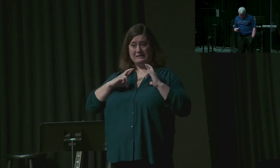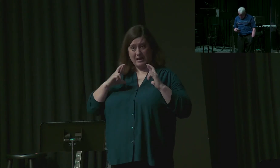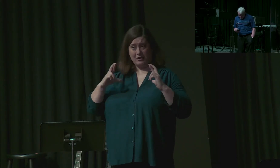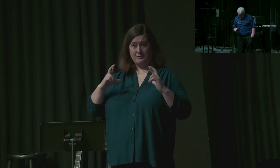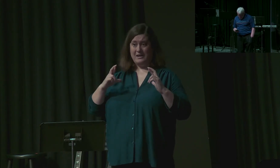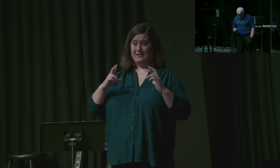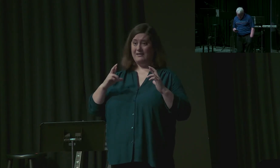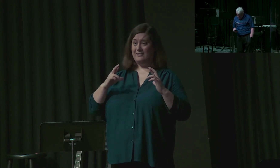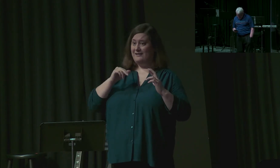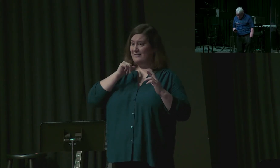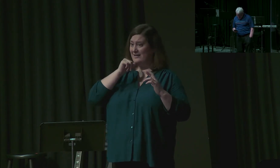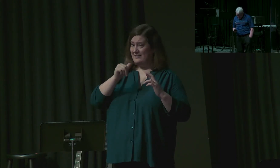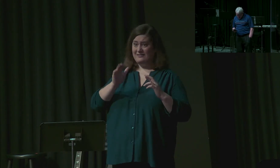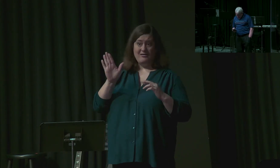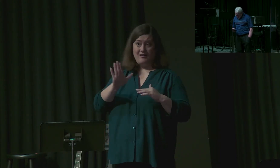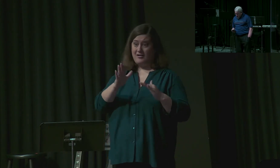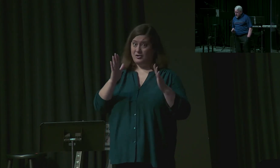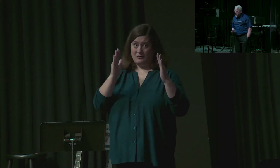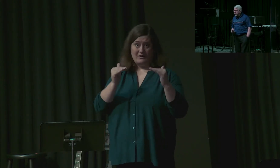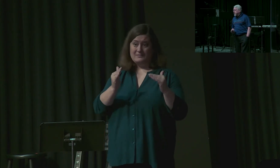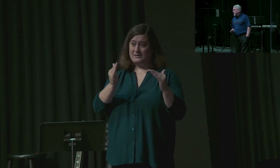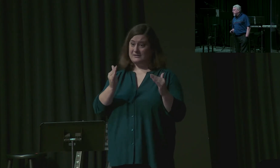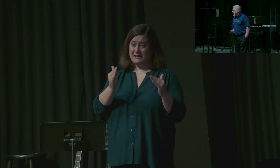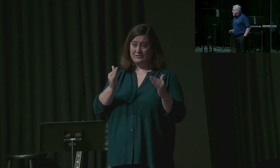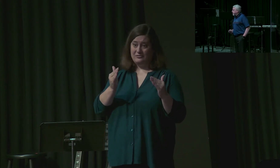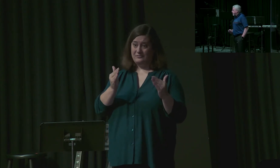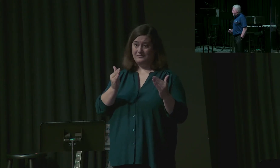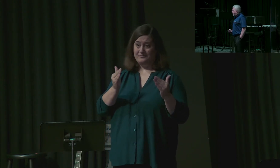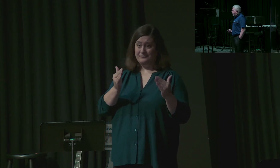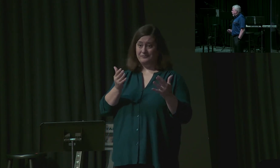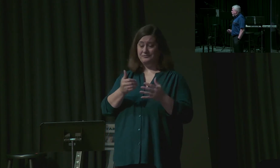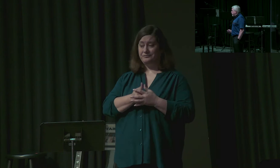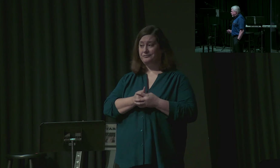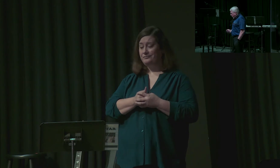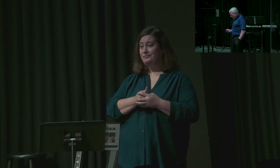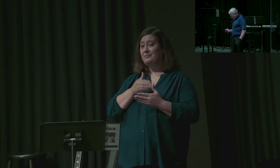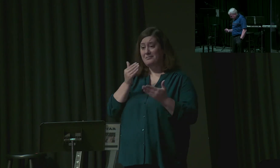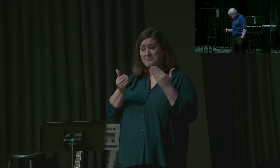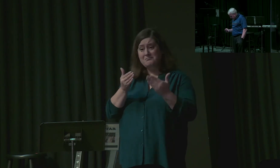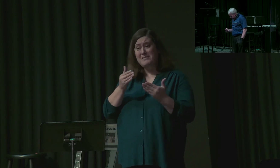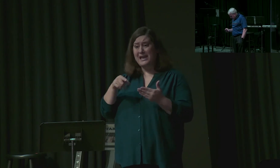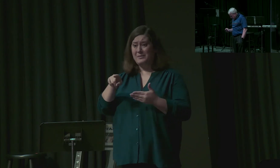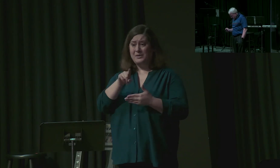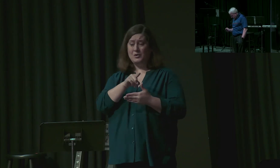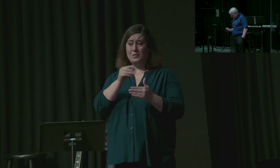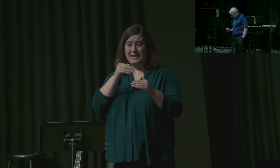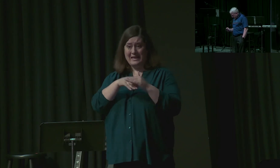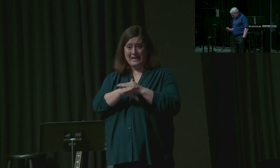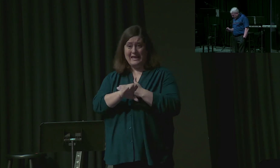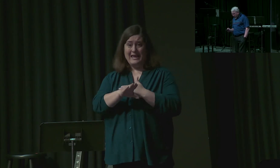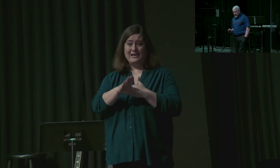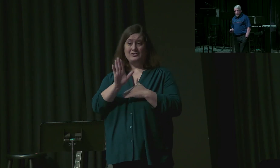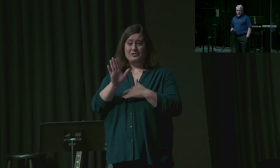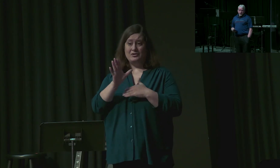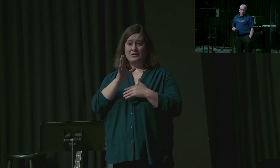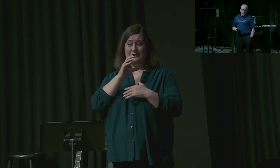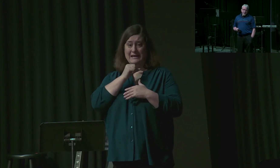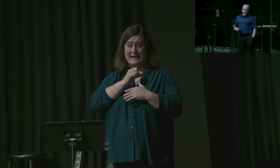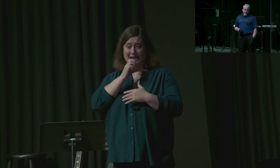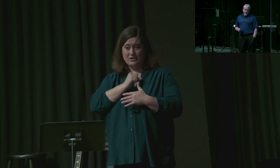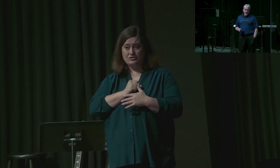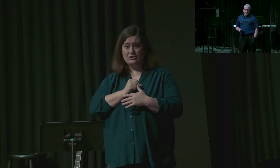to be. And many struggled with an unfulfilled life, with hopes that have never been met